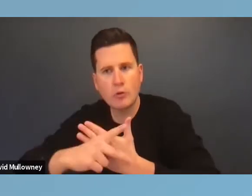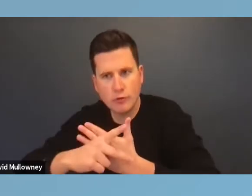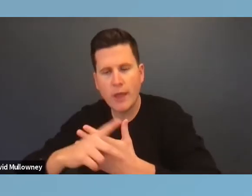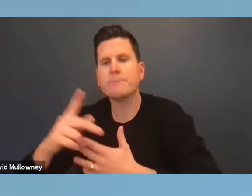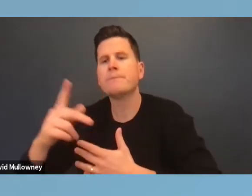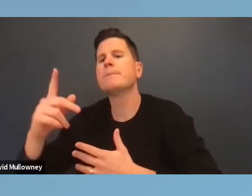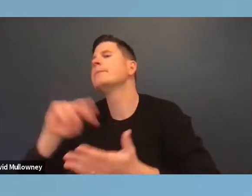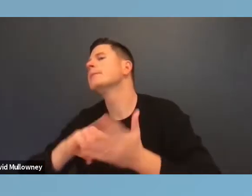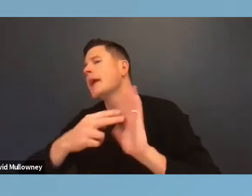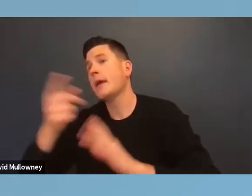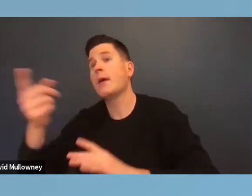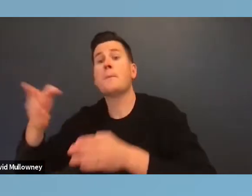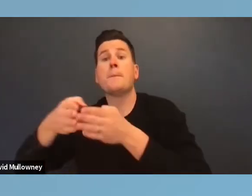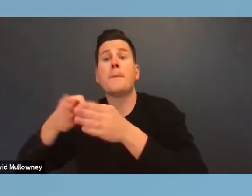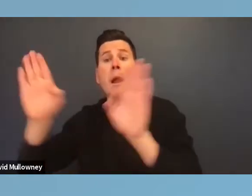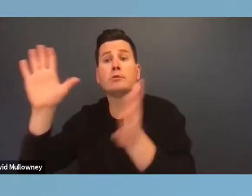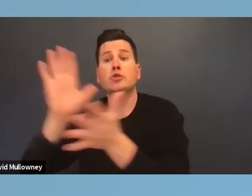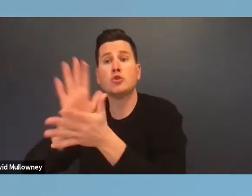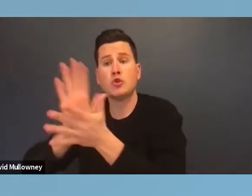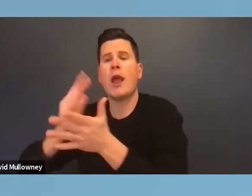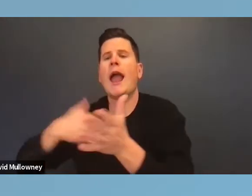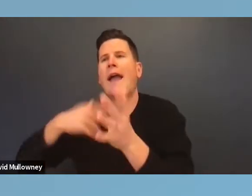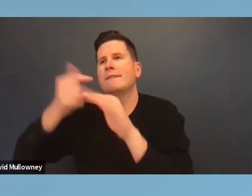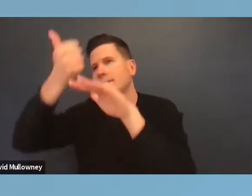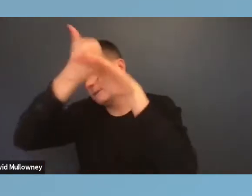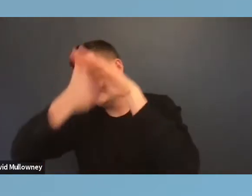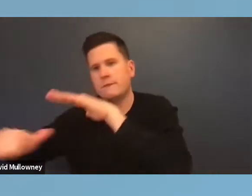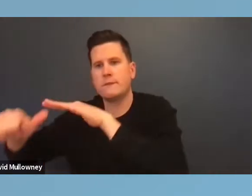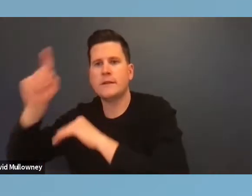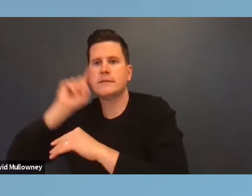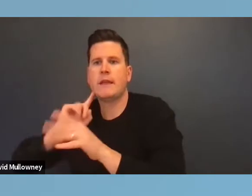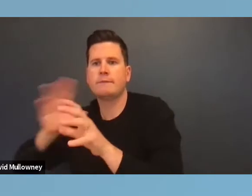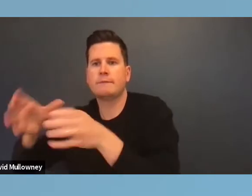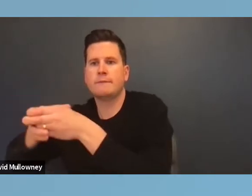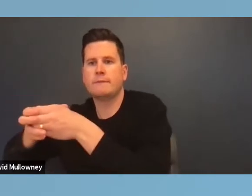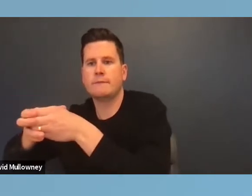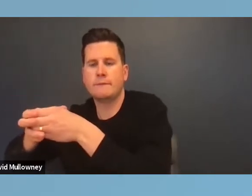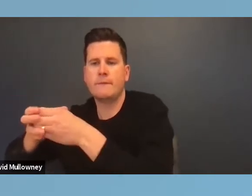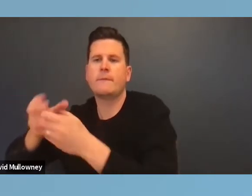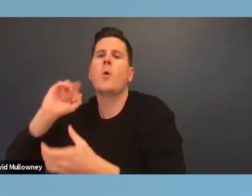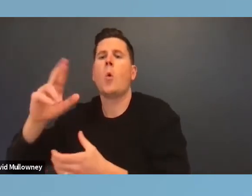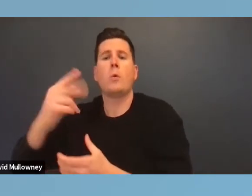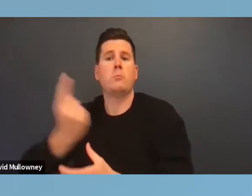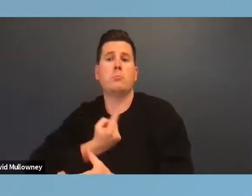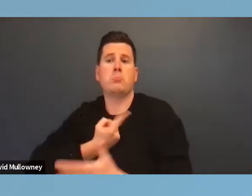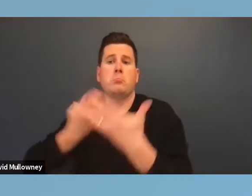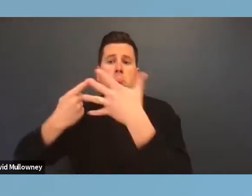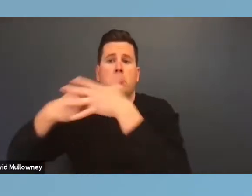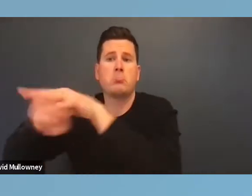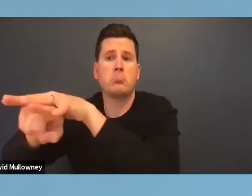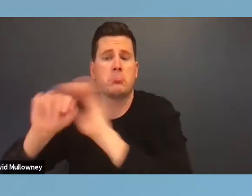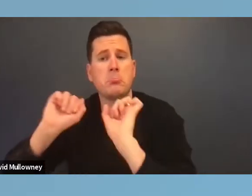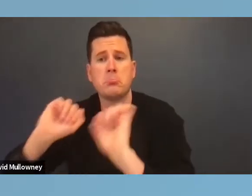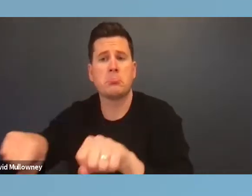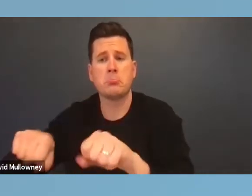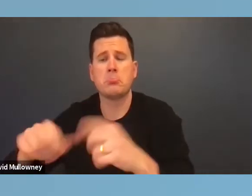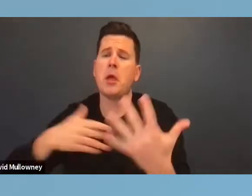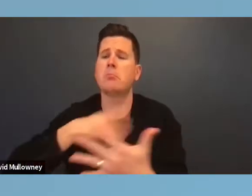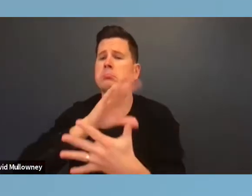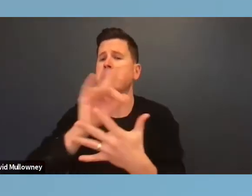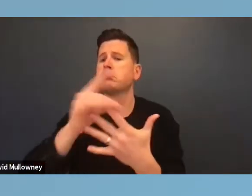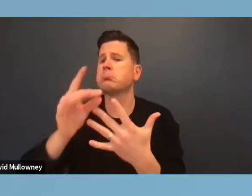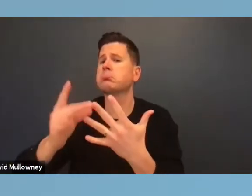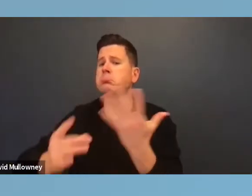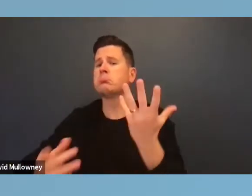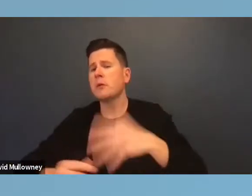deaf programs, meaning in a public school, they could have a deaf program or they could have a